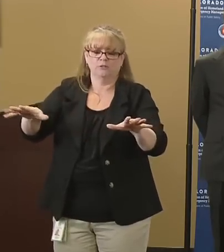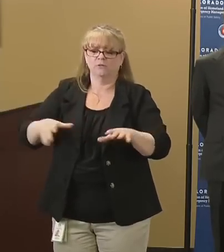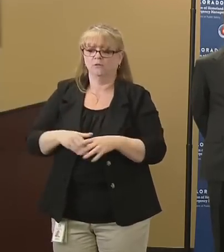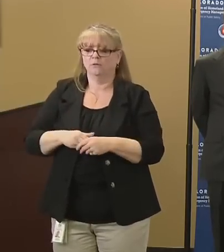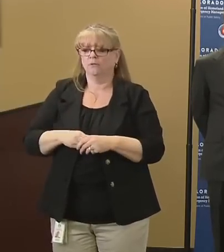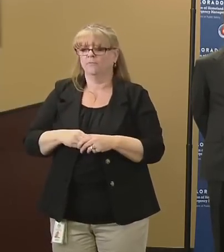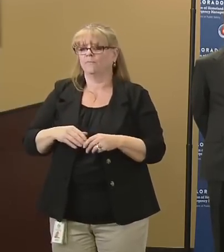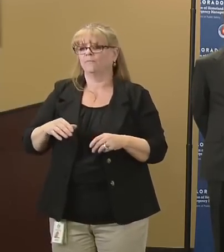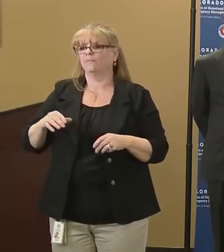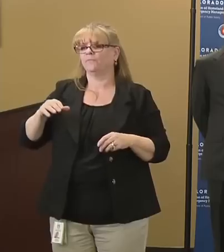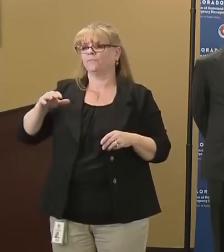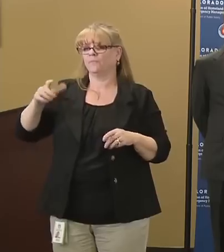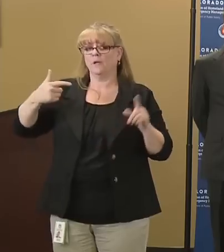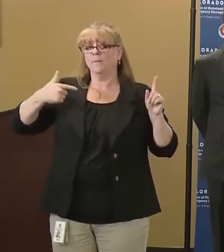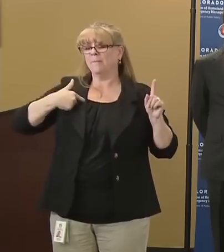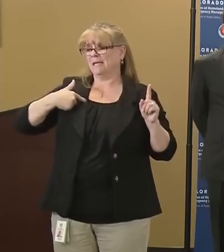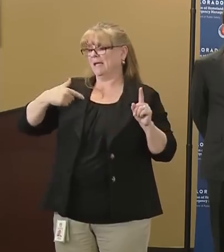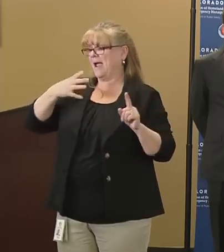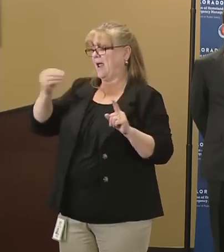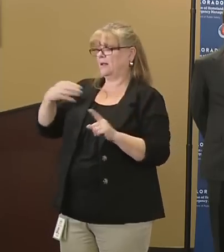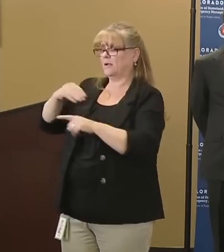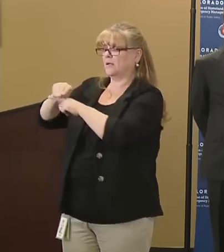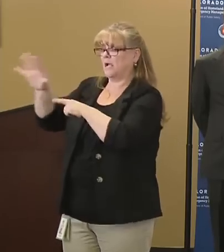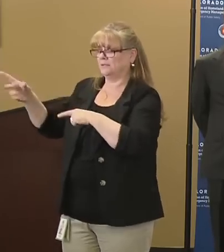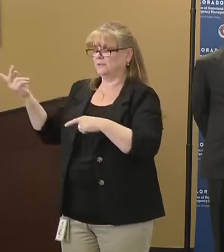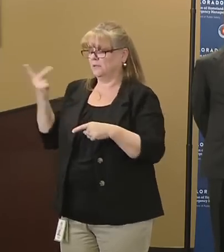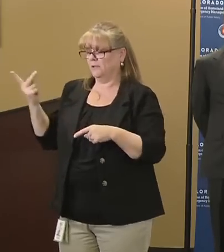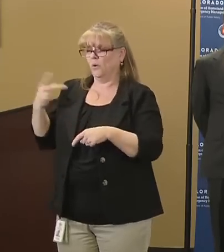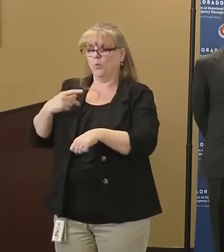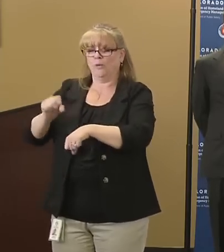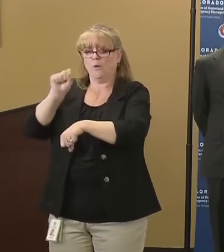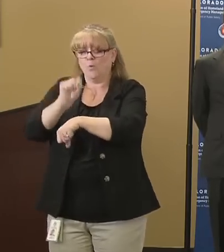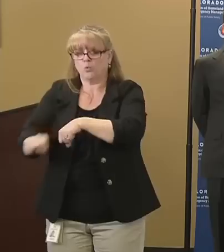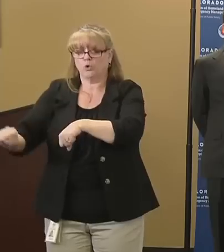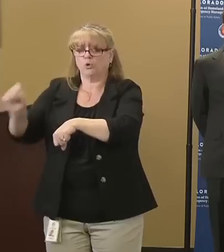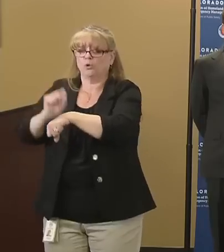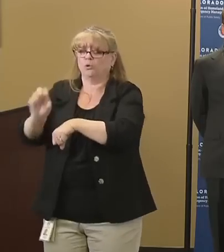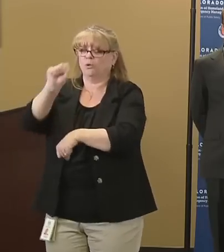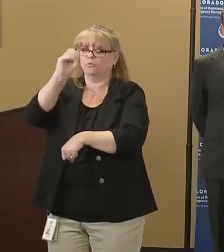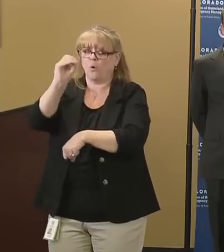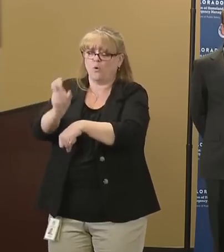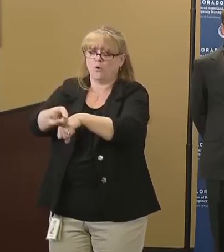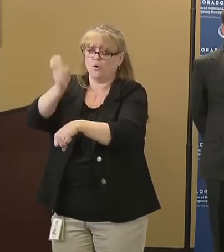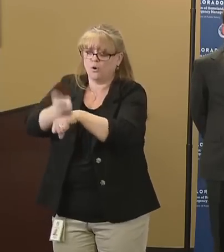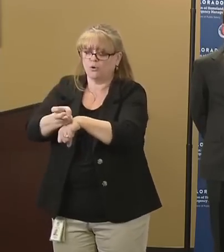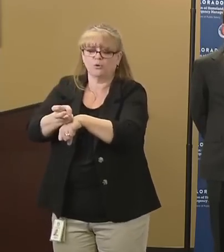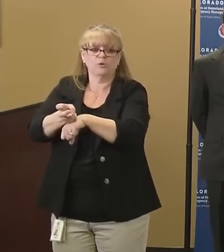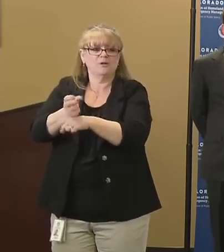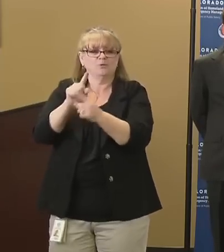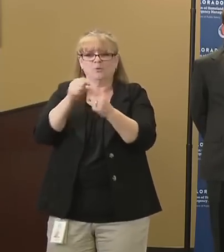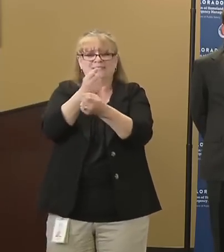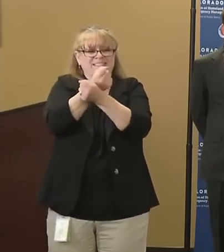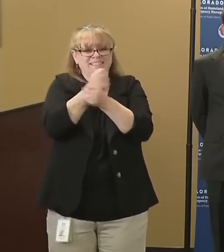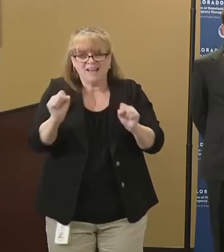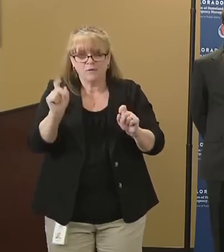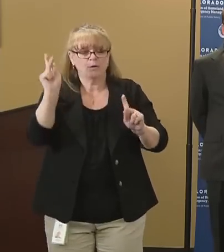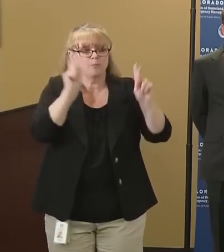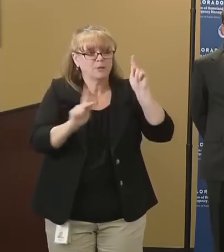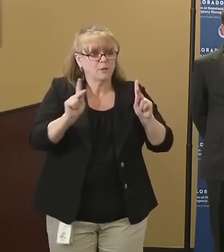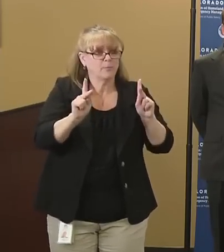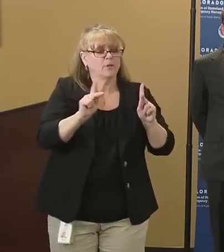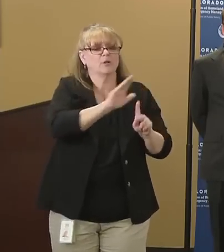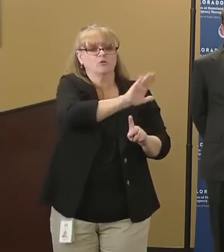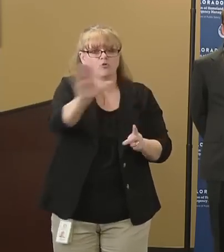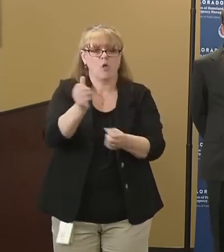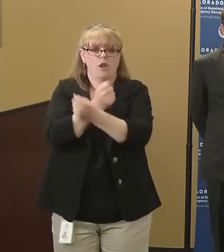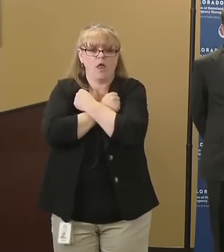under stressful conditions to save the lives of your friends, your neighbors, your family members, and